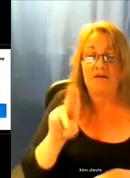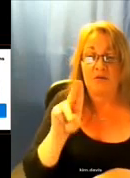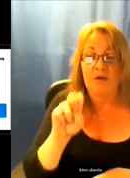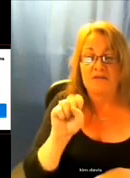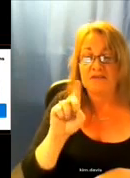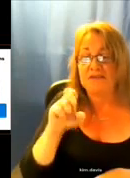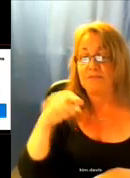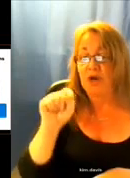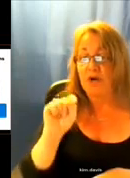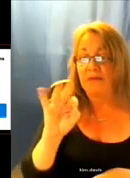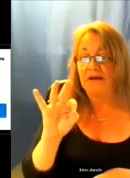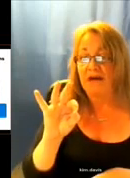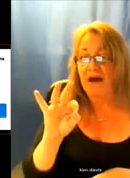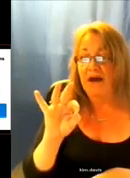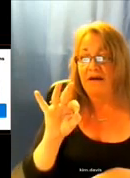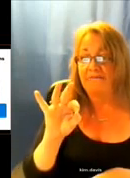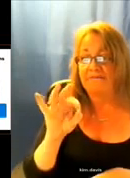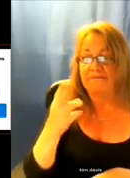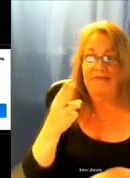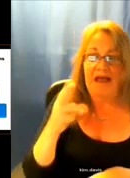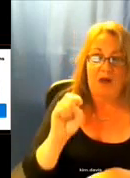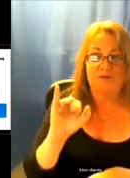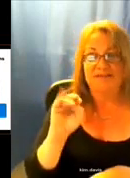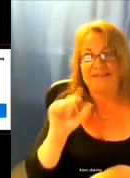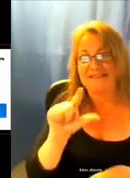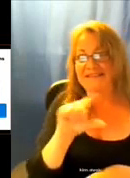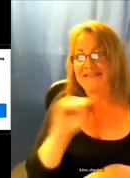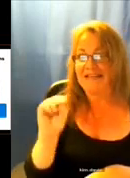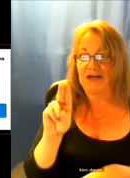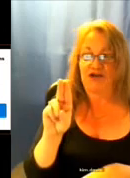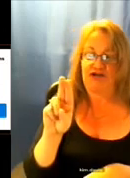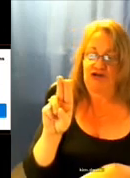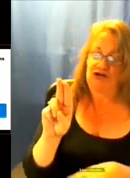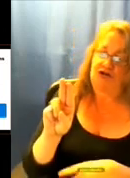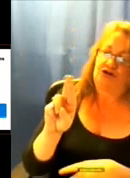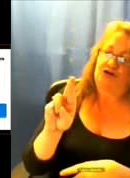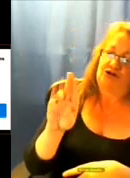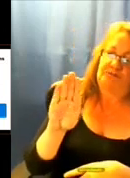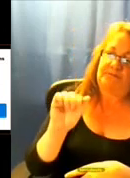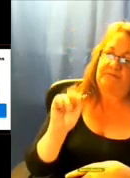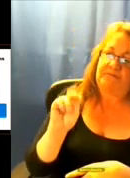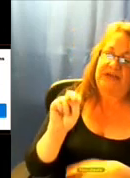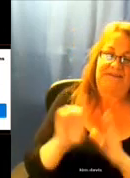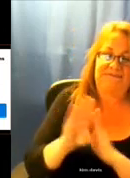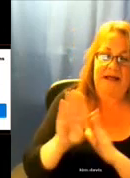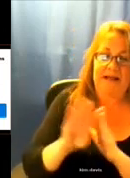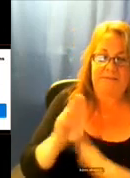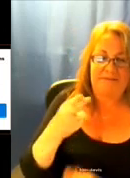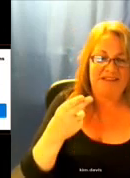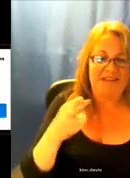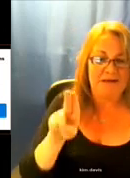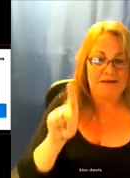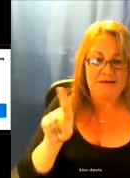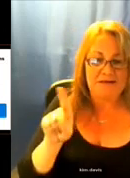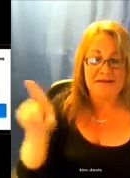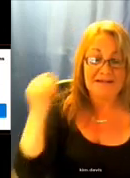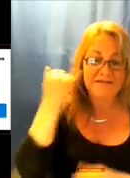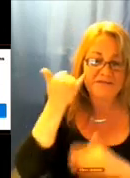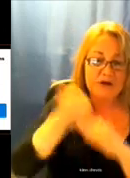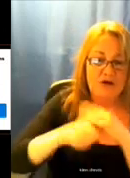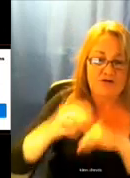touch with them. Also, if you are doing a grievance, you can do that with legal